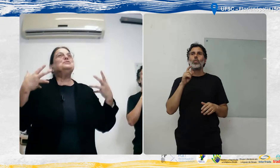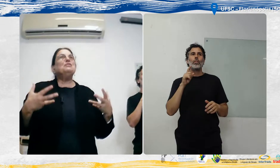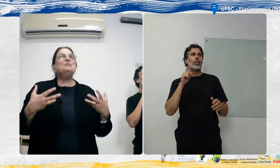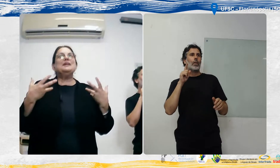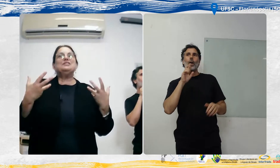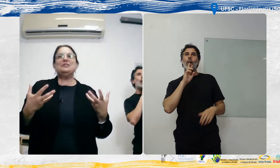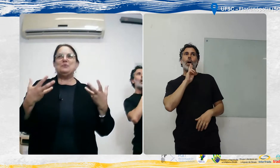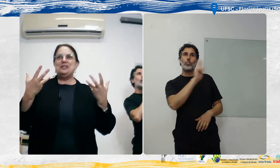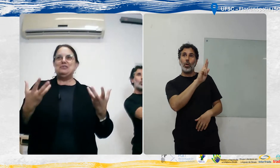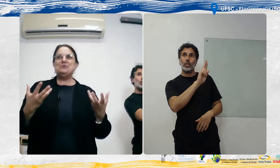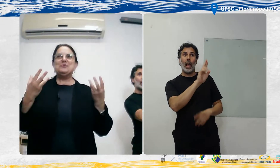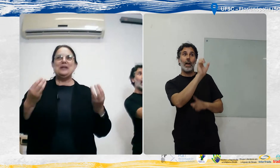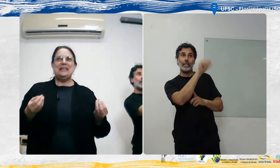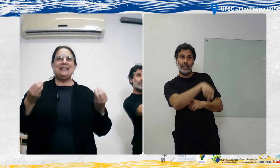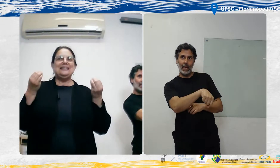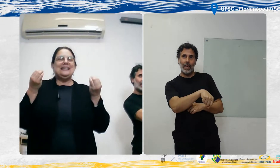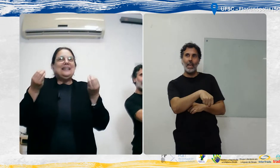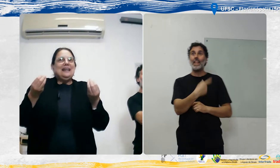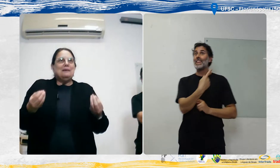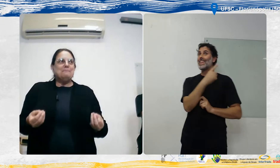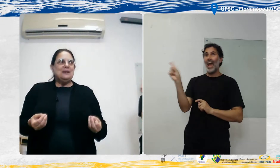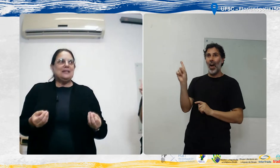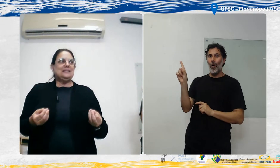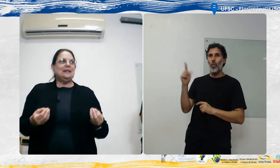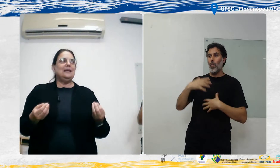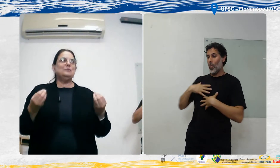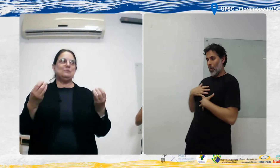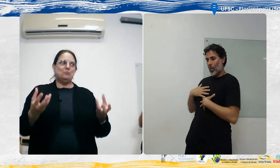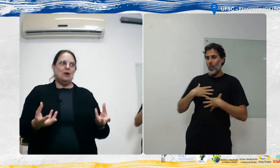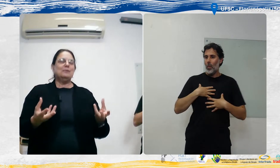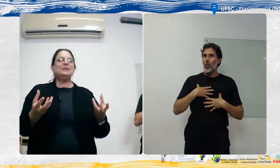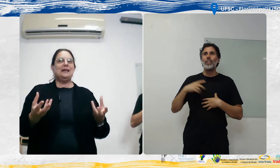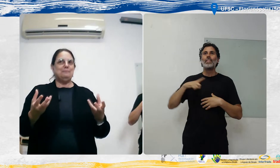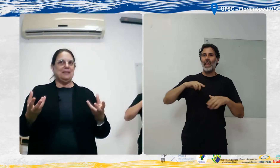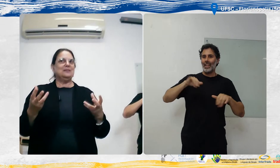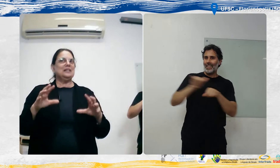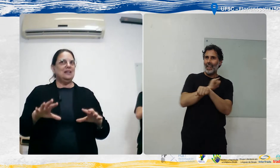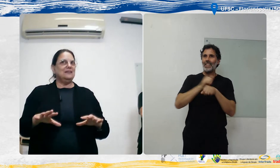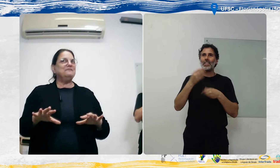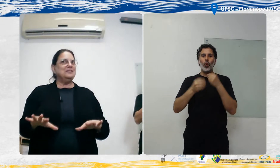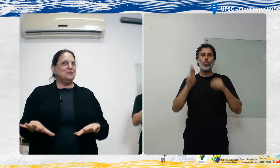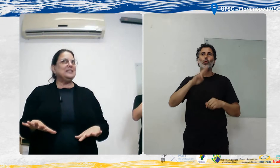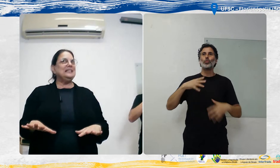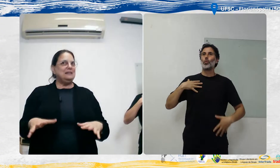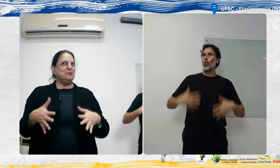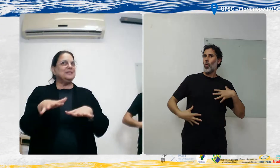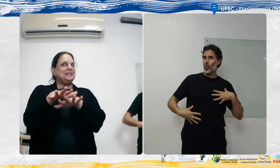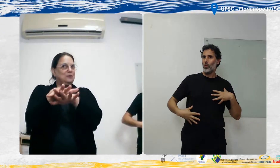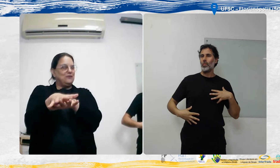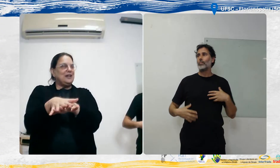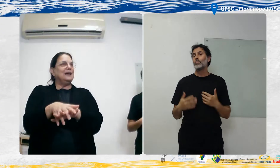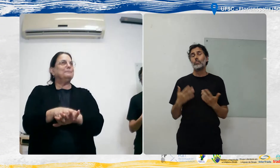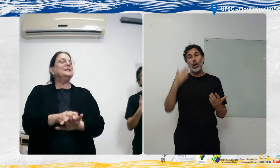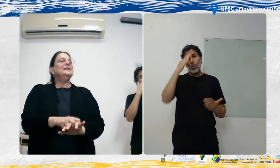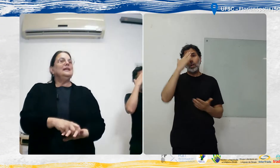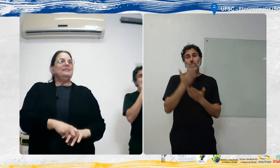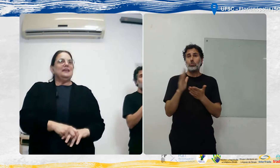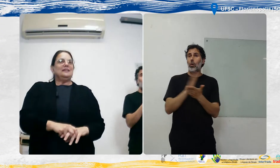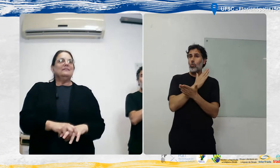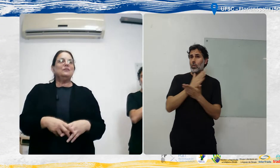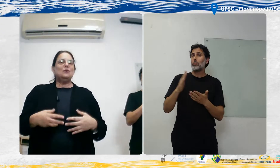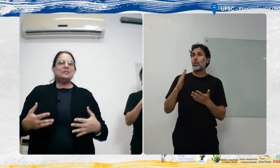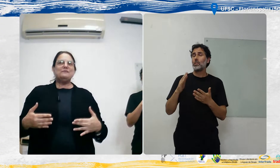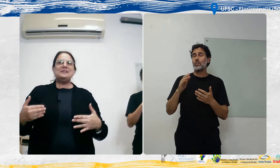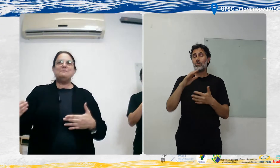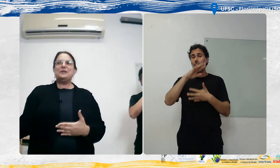There's so much that we do in American Sign Language, and probably I bet there's a lot of features in Libras that overlap,